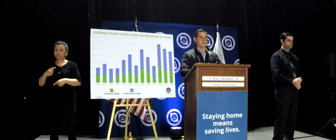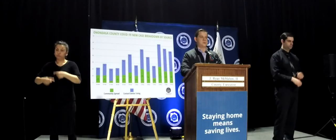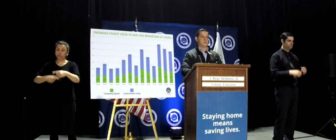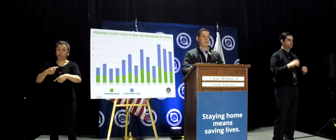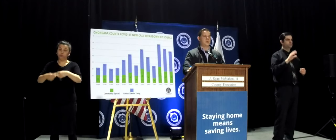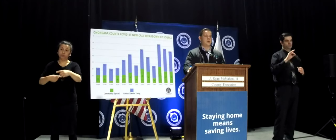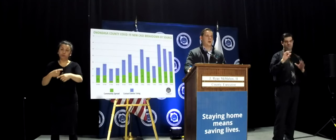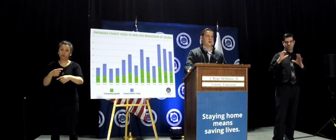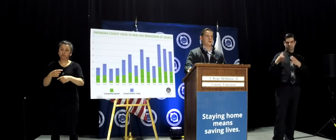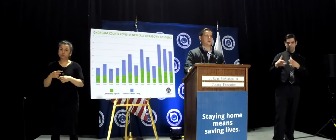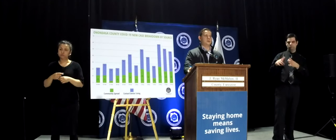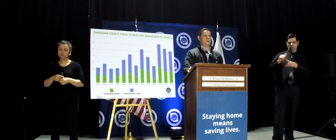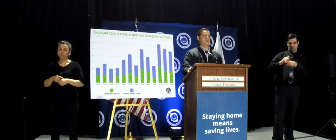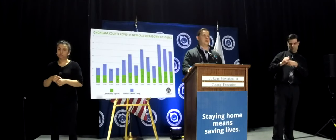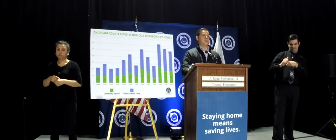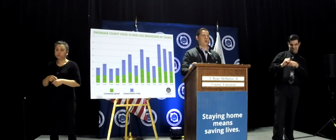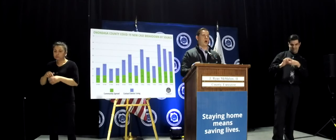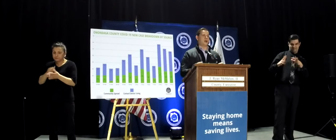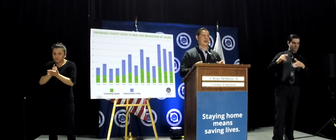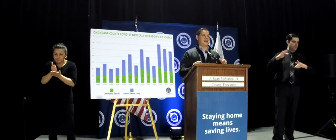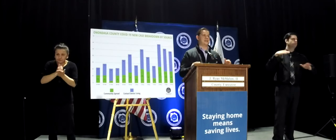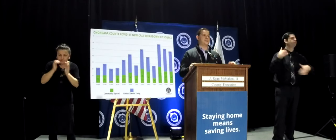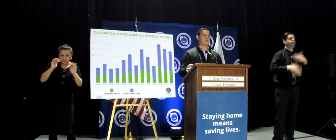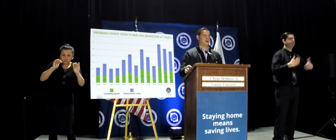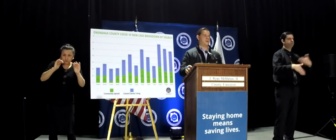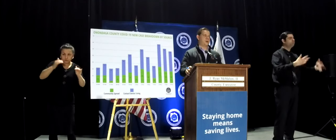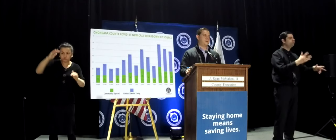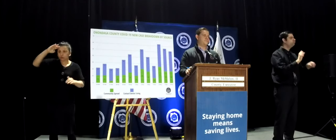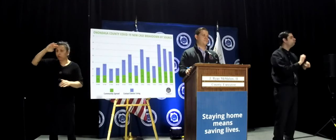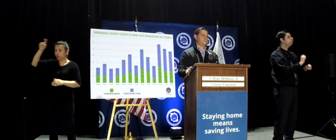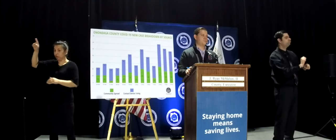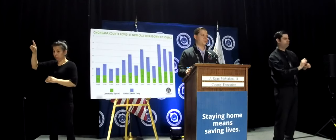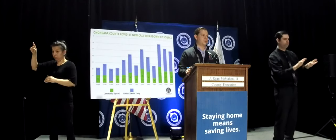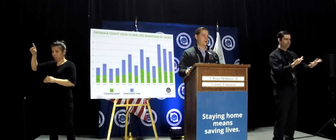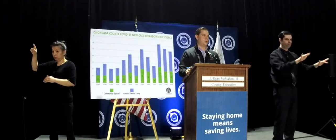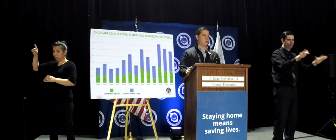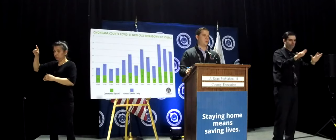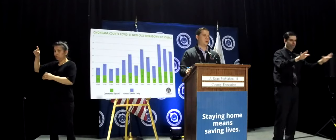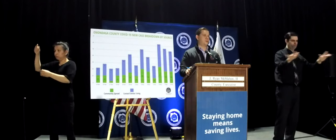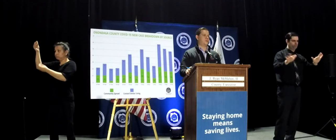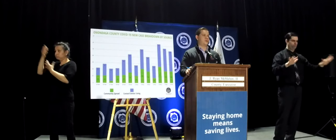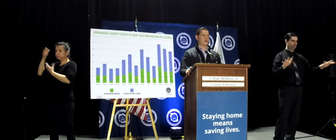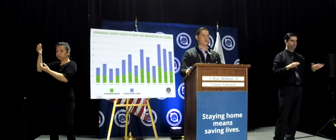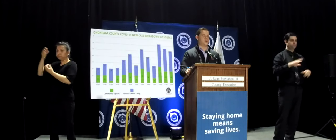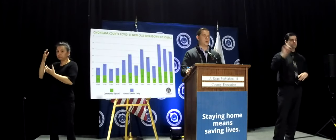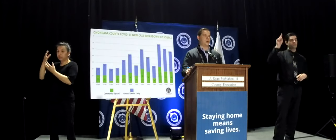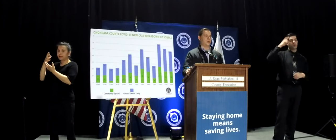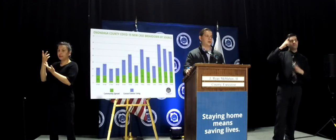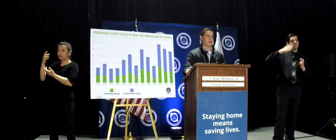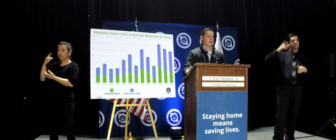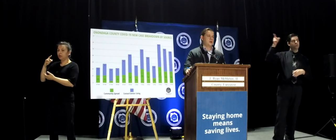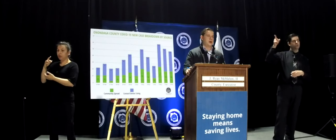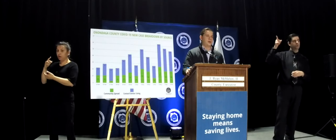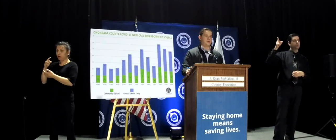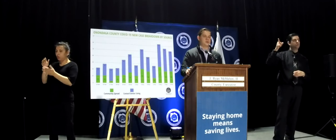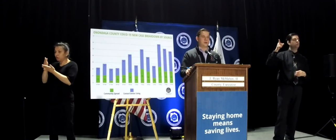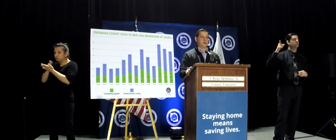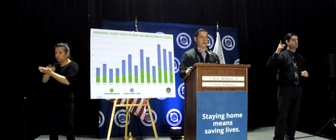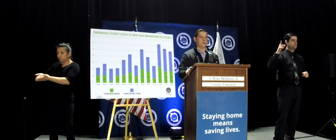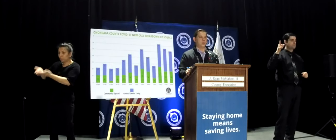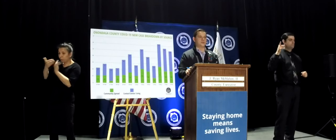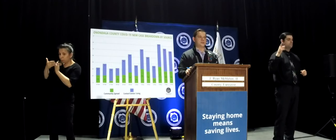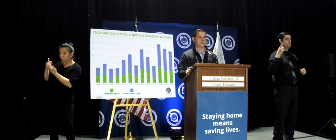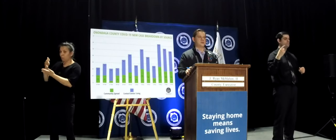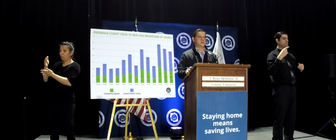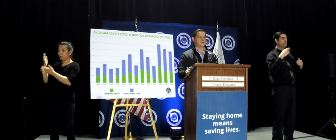put out some broad concepts about what different phases will look like. There's